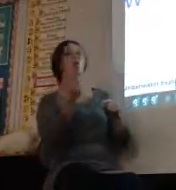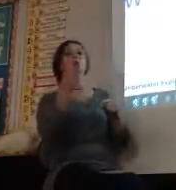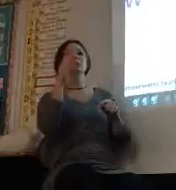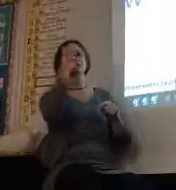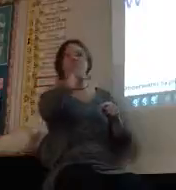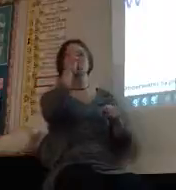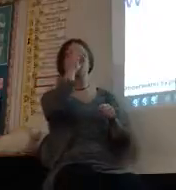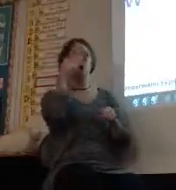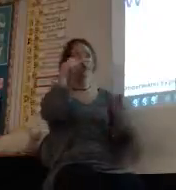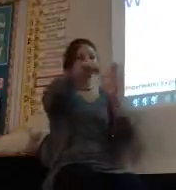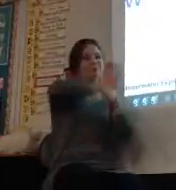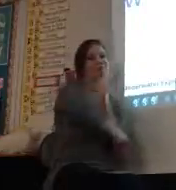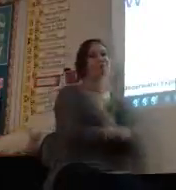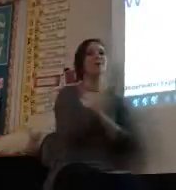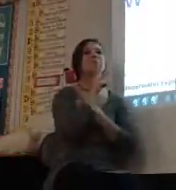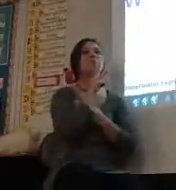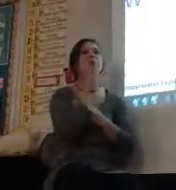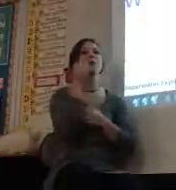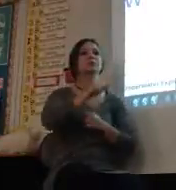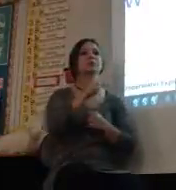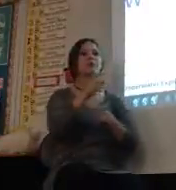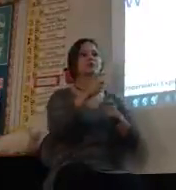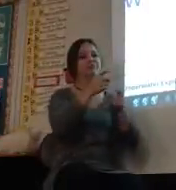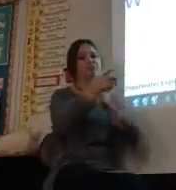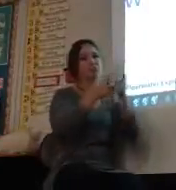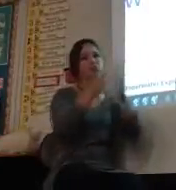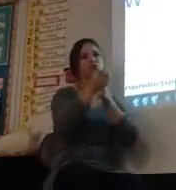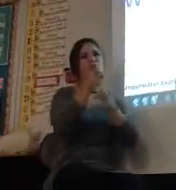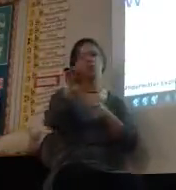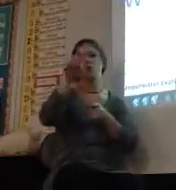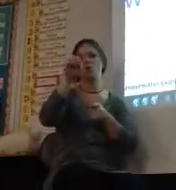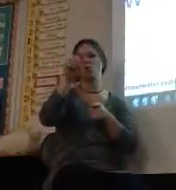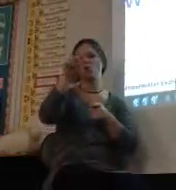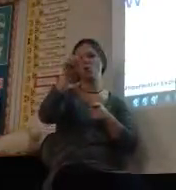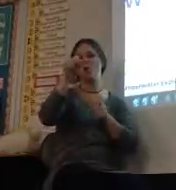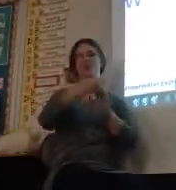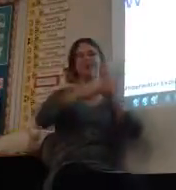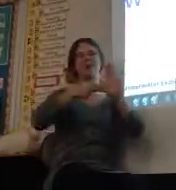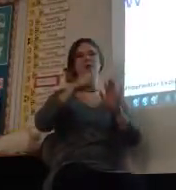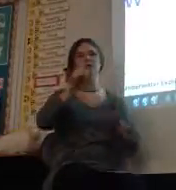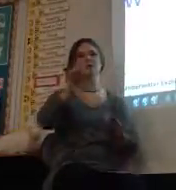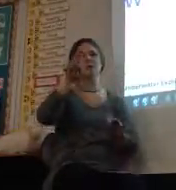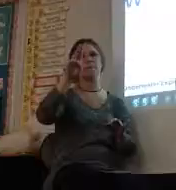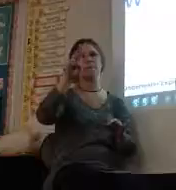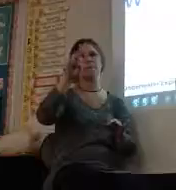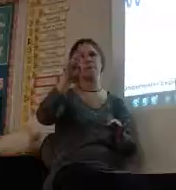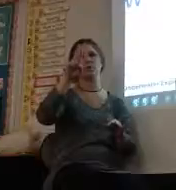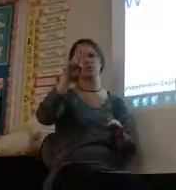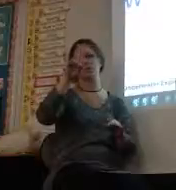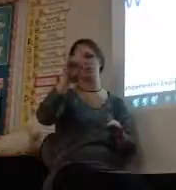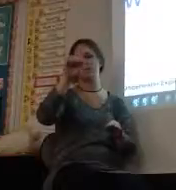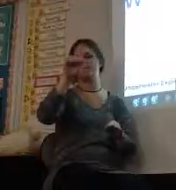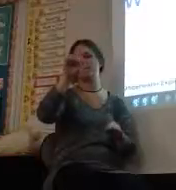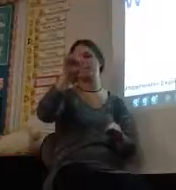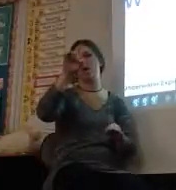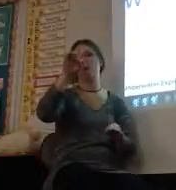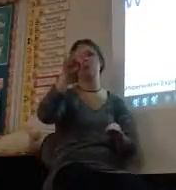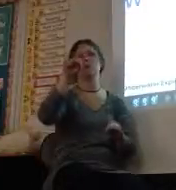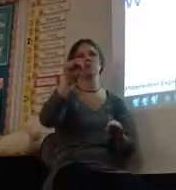send remote-controlled robots or vehicles called submersibles that can handle the pressure. However, most of these